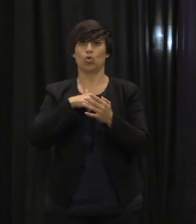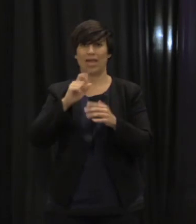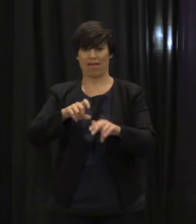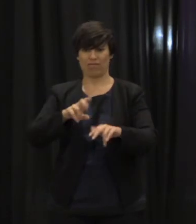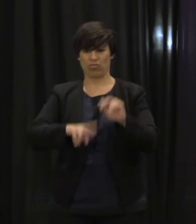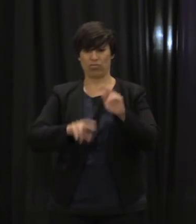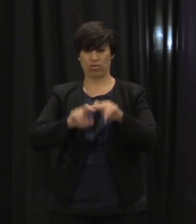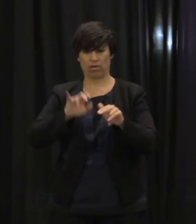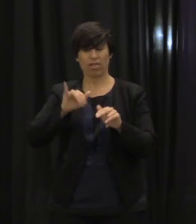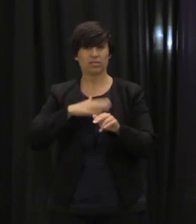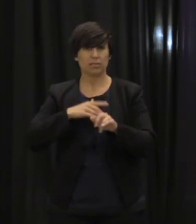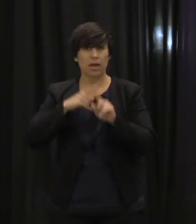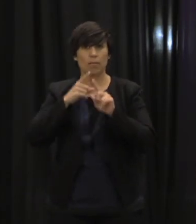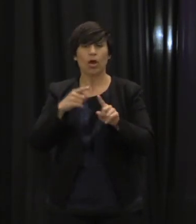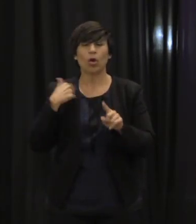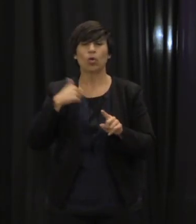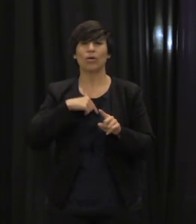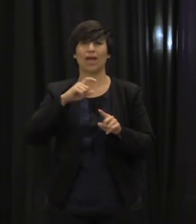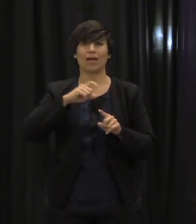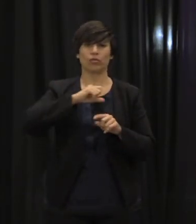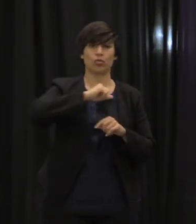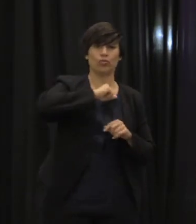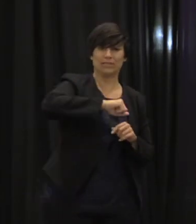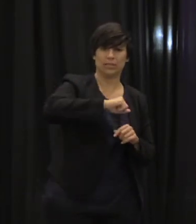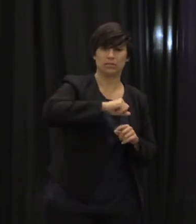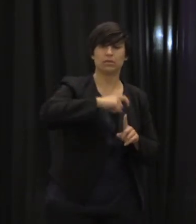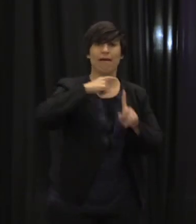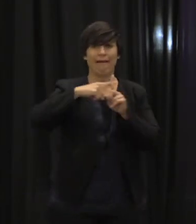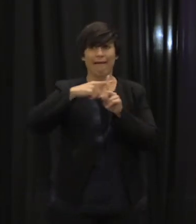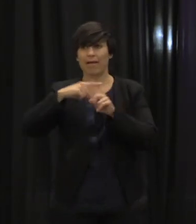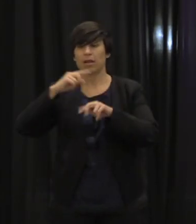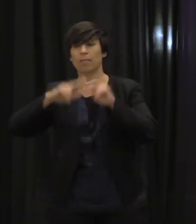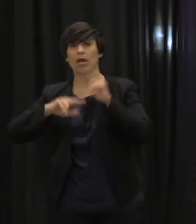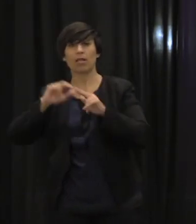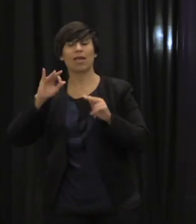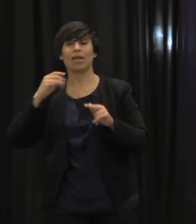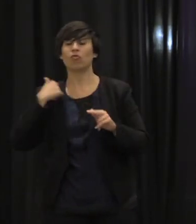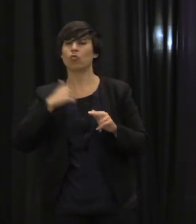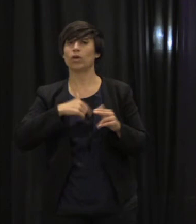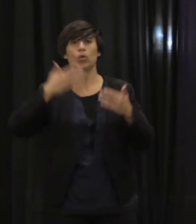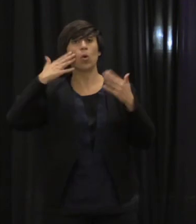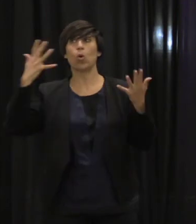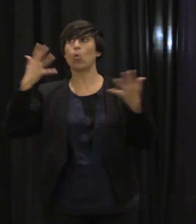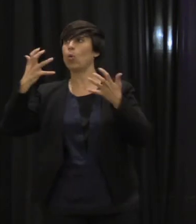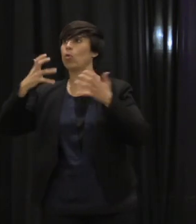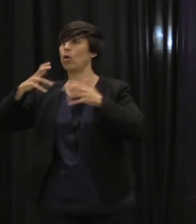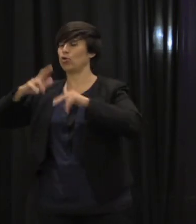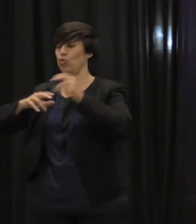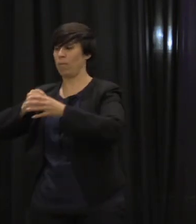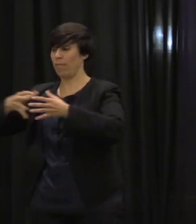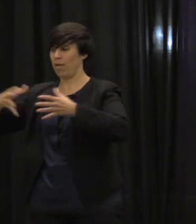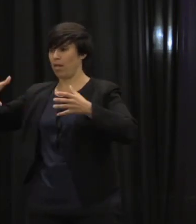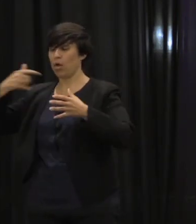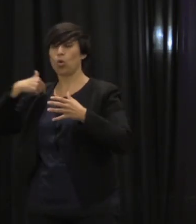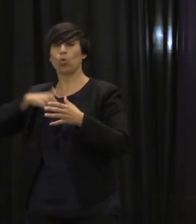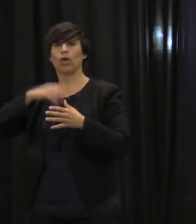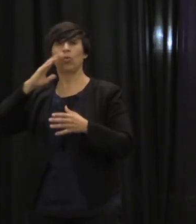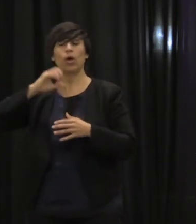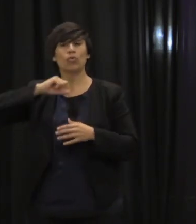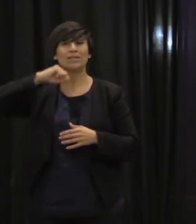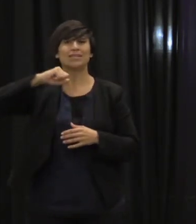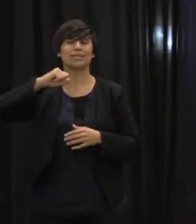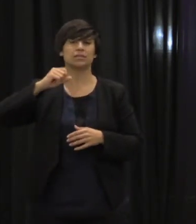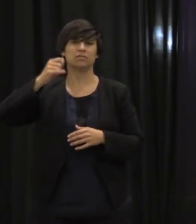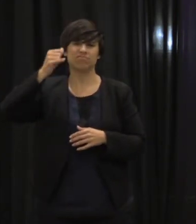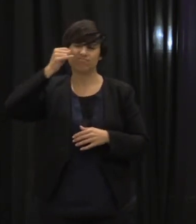I'm saying. We have to resist and build. Because if we don't know what we want to build, we will be resisting forever and ever,